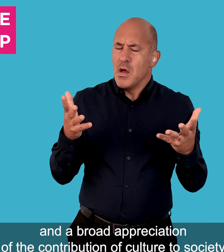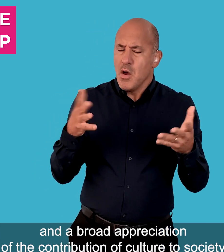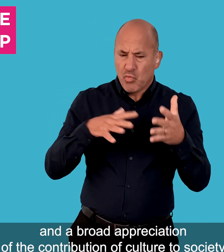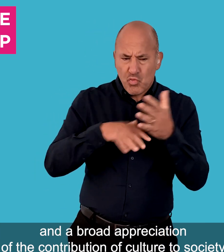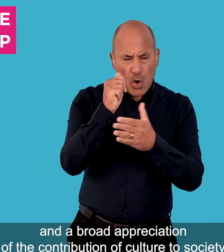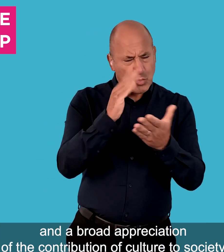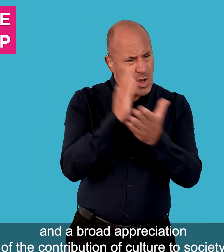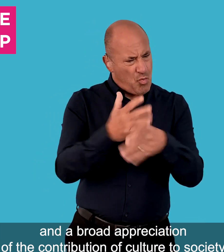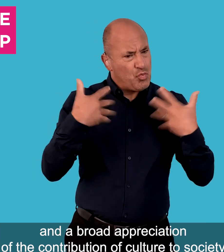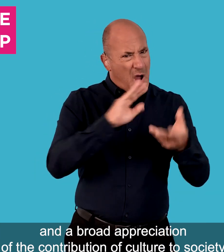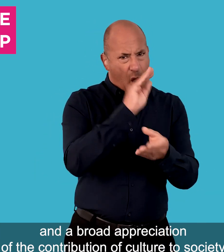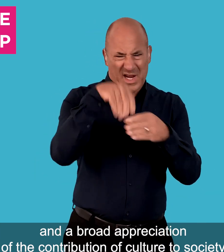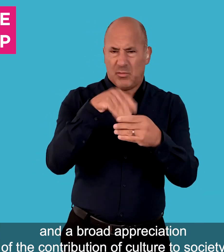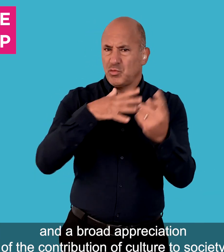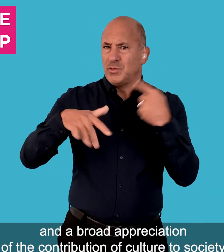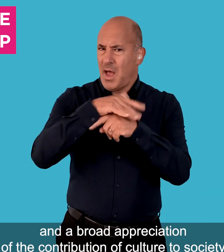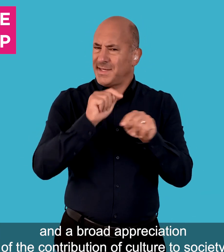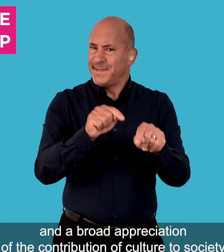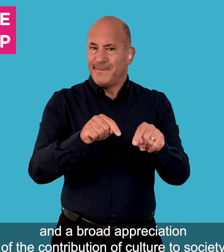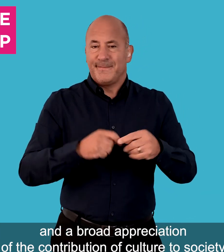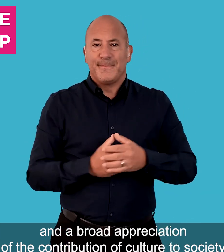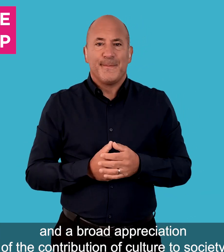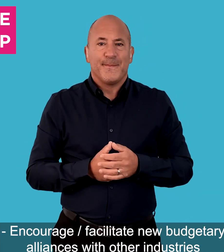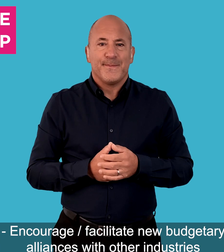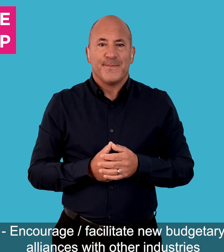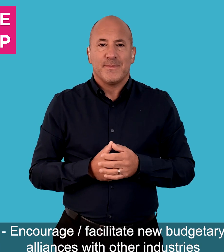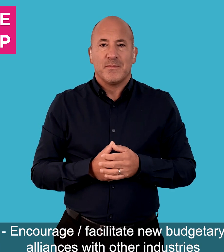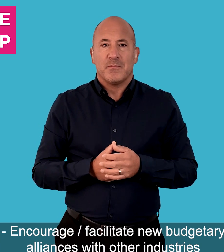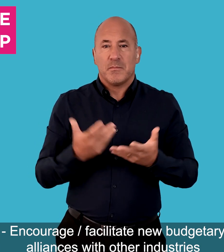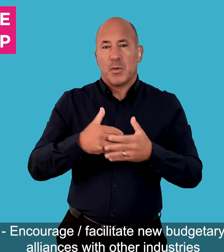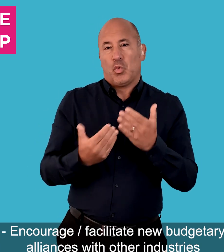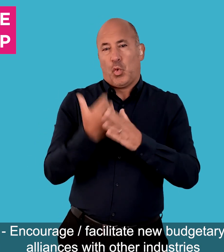a broad appreciation of the contribution of culture to society.